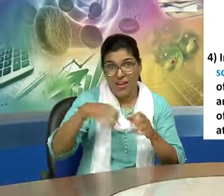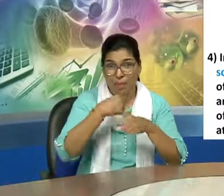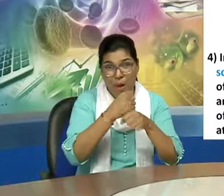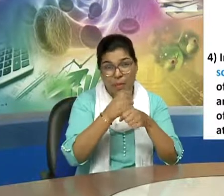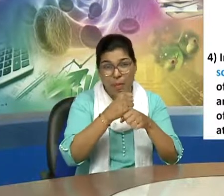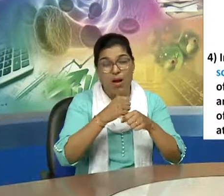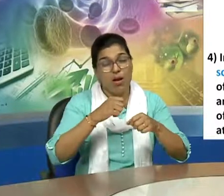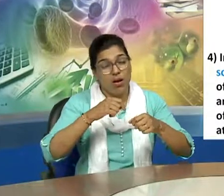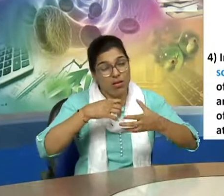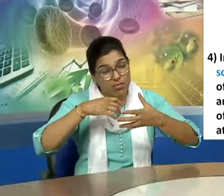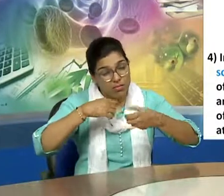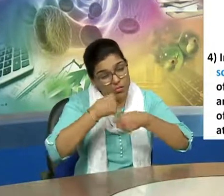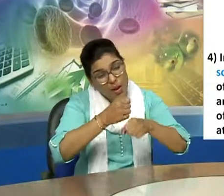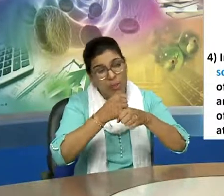releases the carbon dioxide